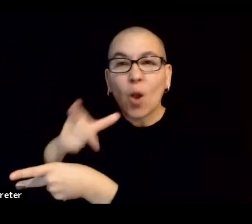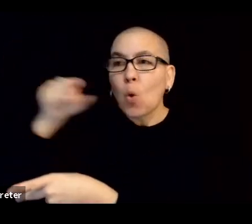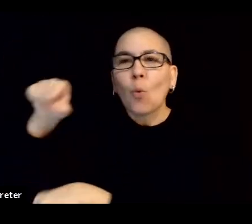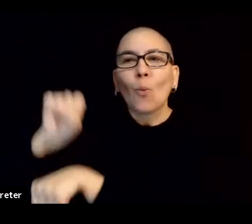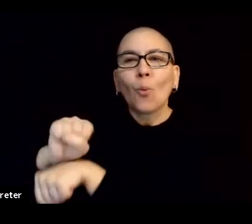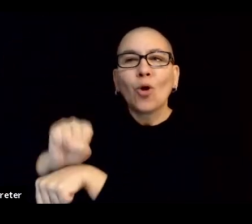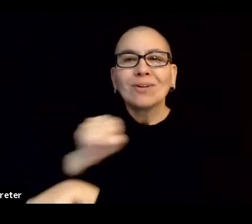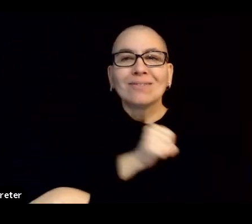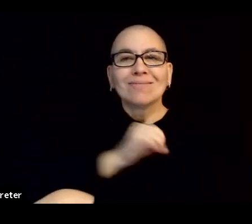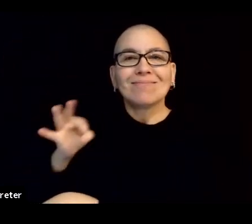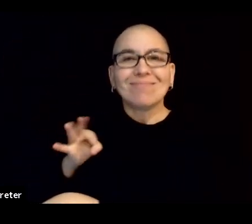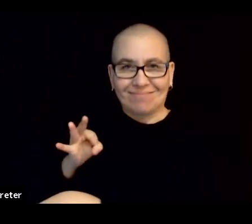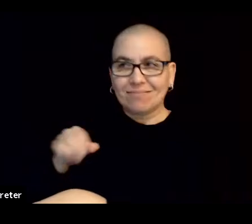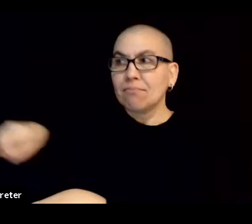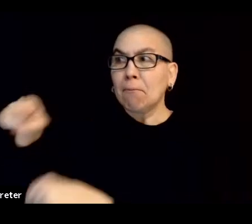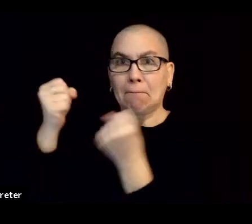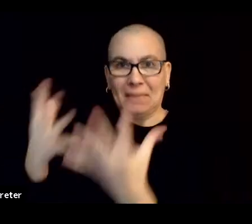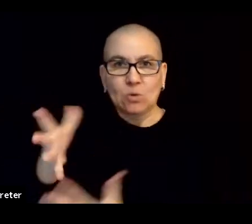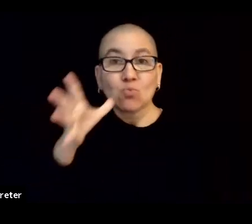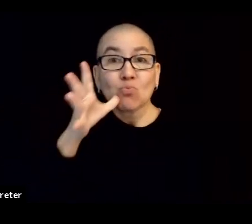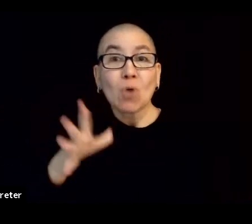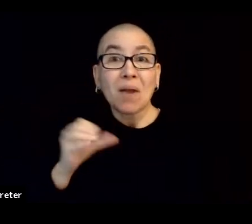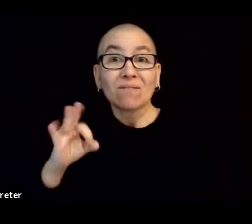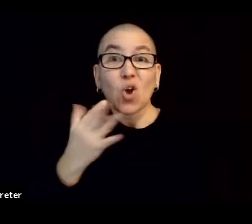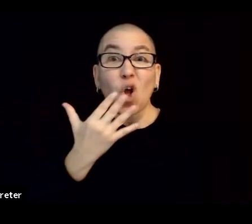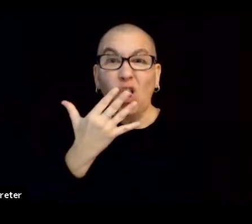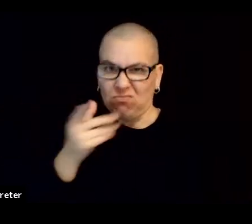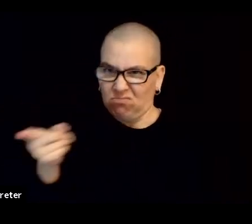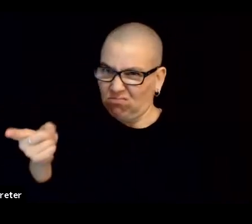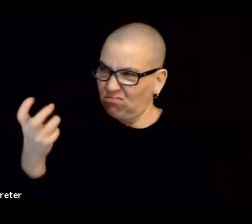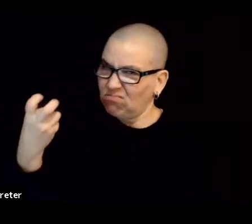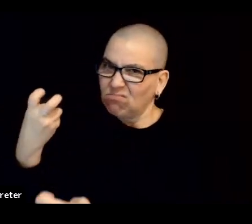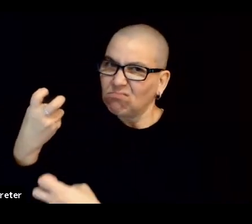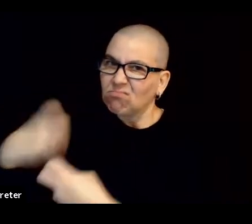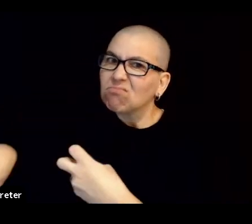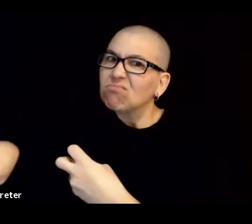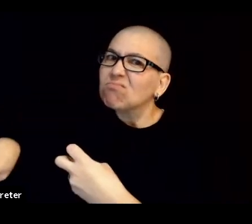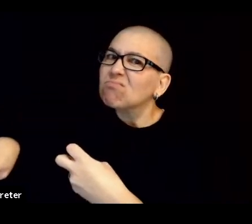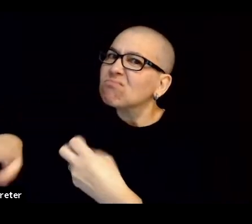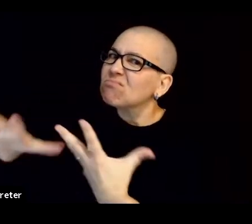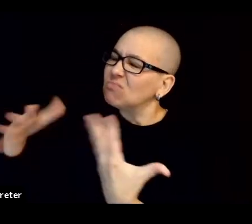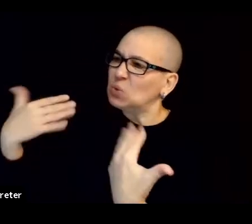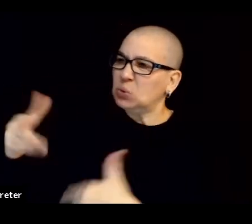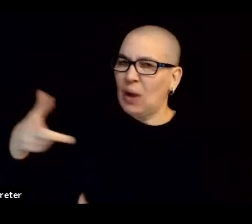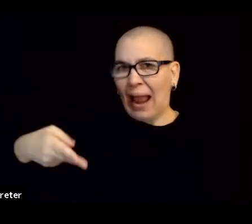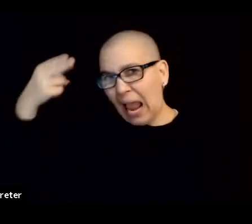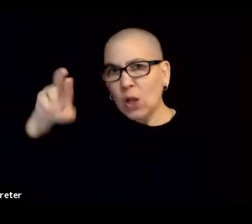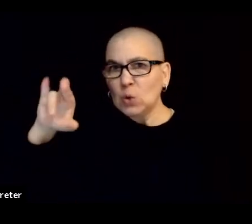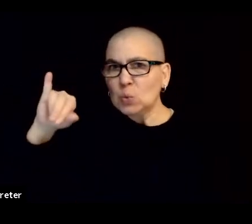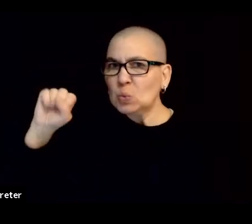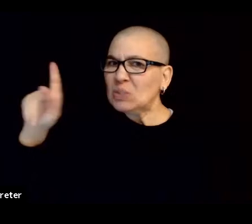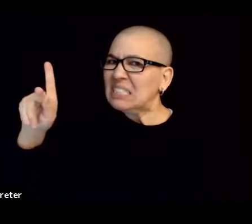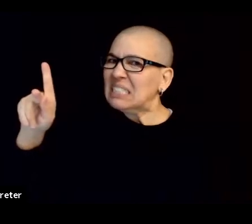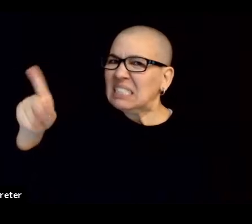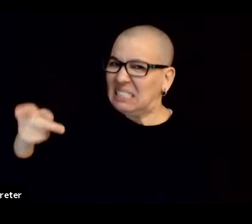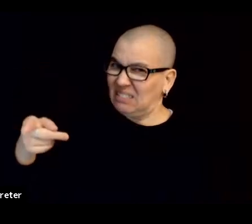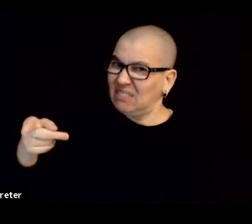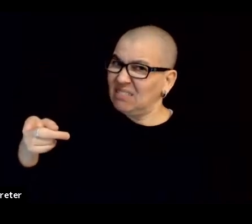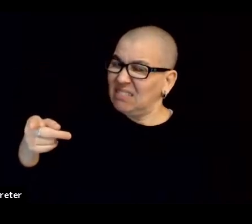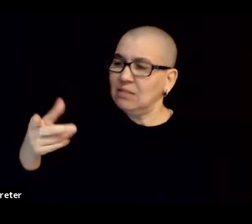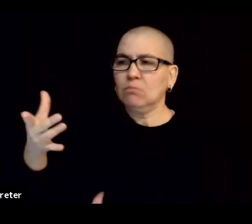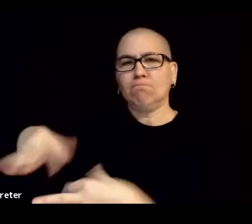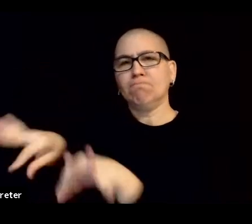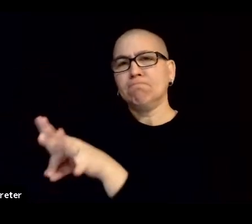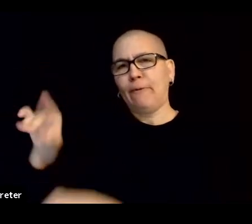pandemic. Again, the demand far outpaces our supply. But much